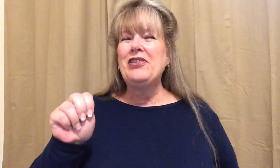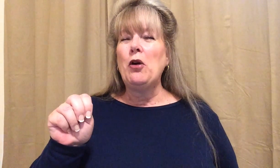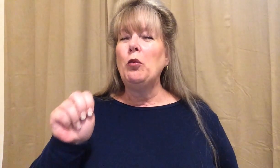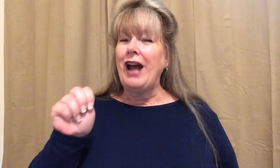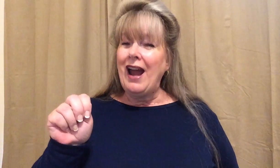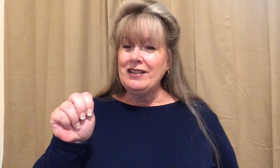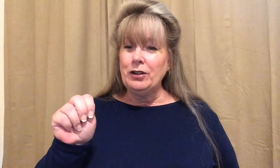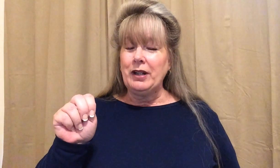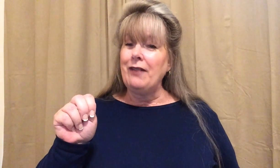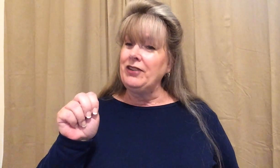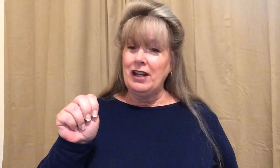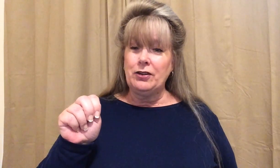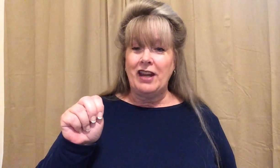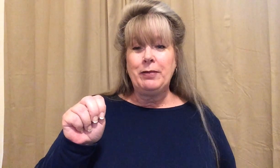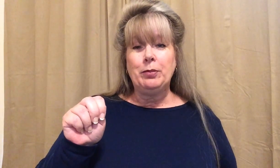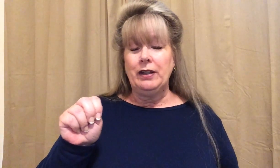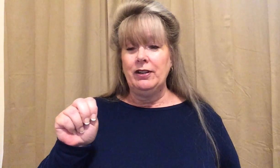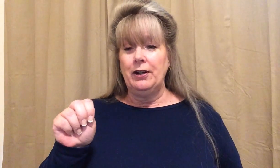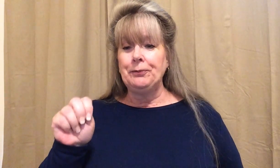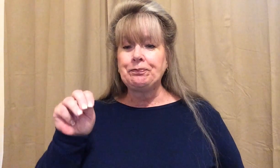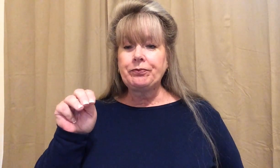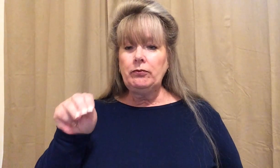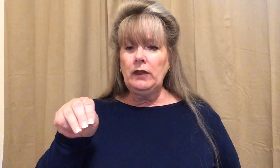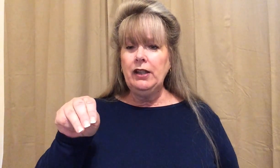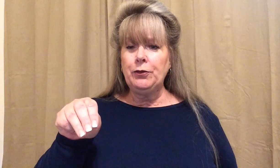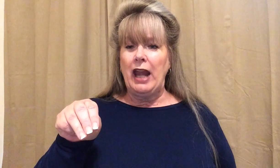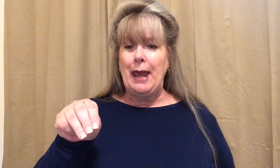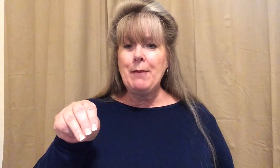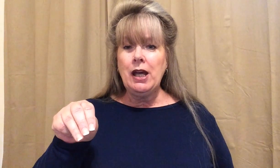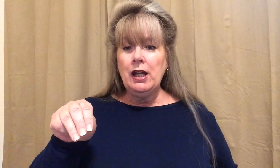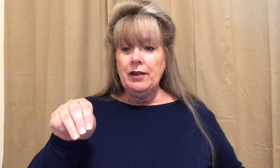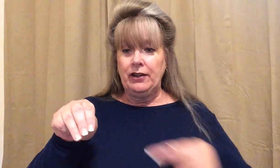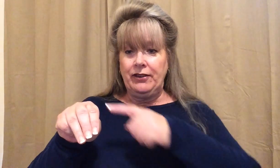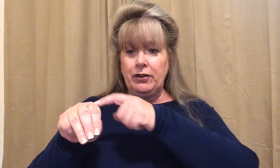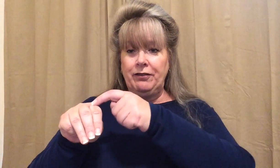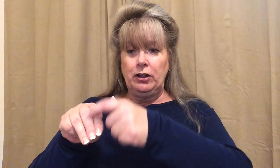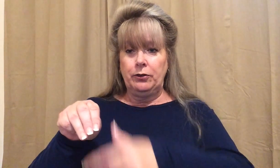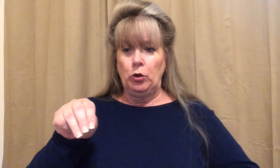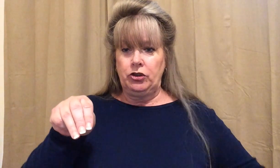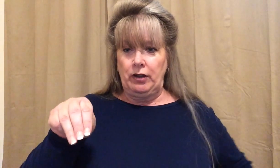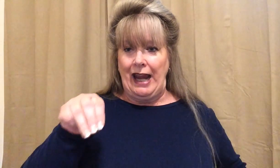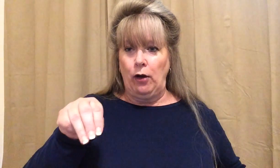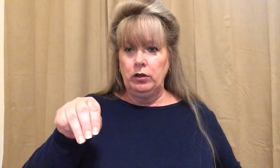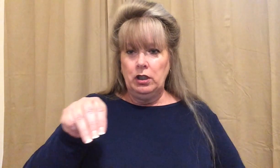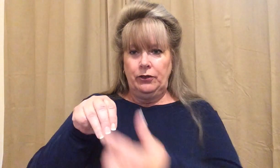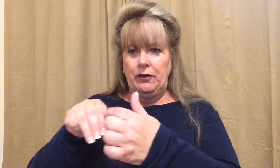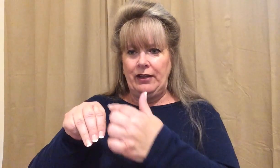So what I do, and I've seen other deaf people even do, is for M, they stick their fingers more straight out so that it's